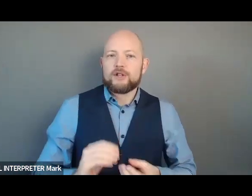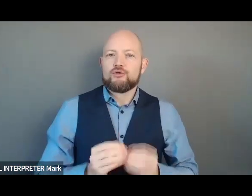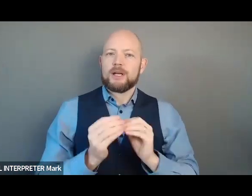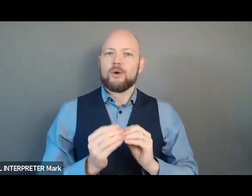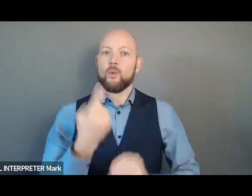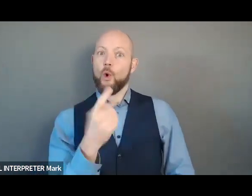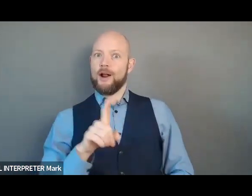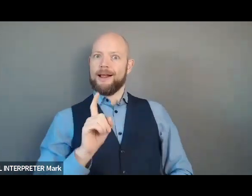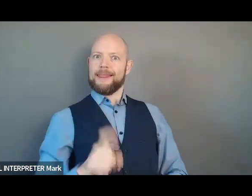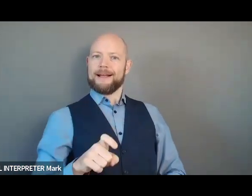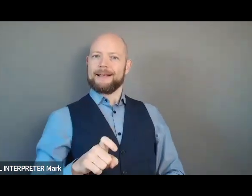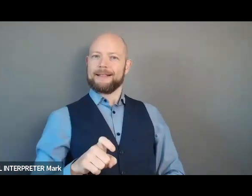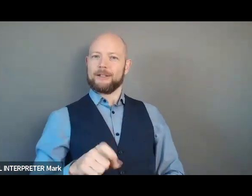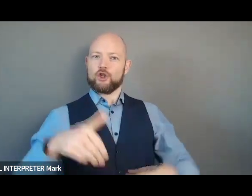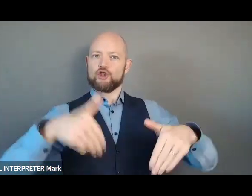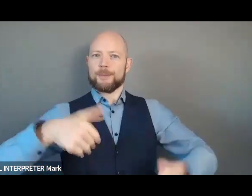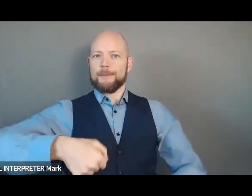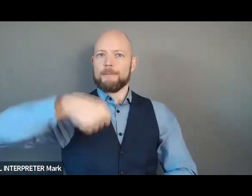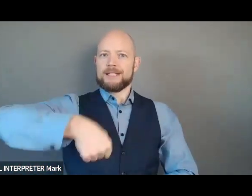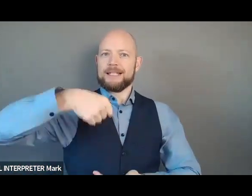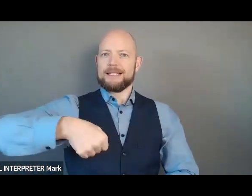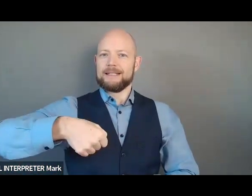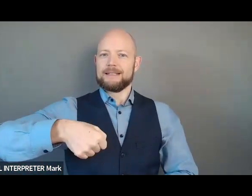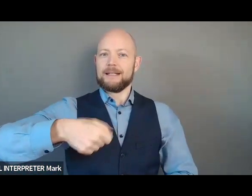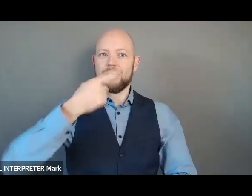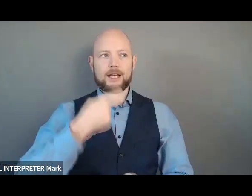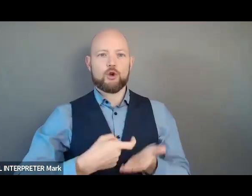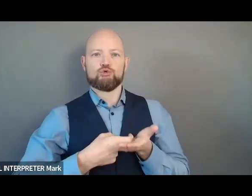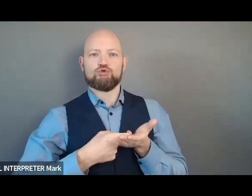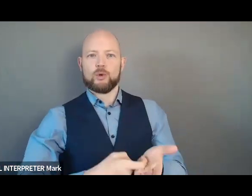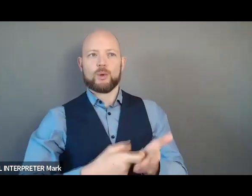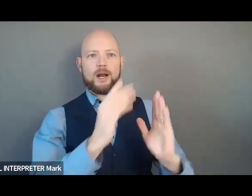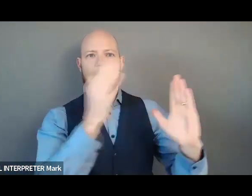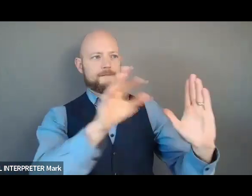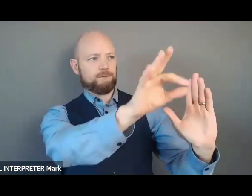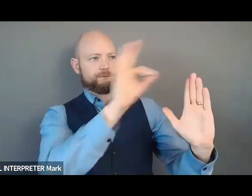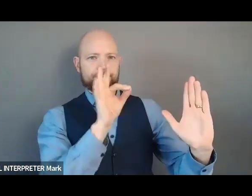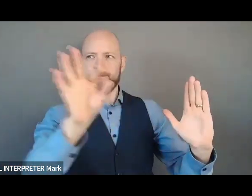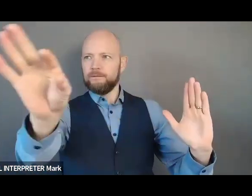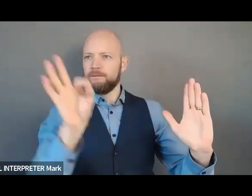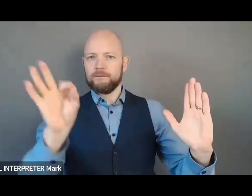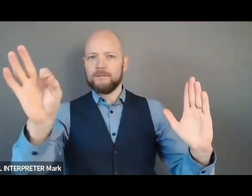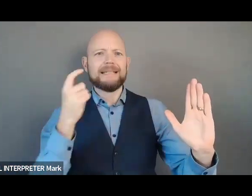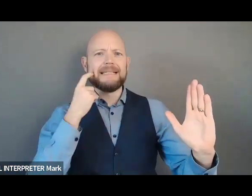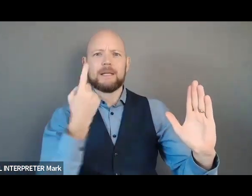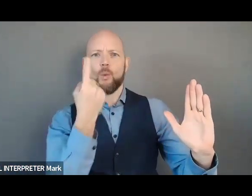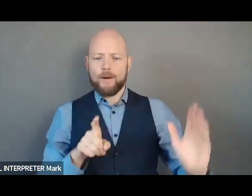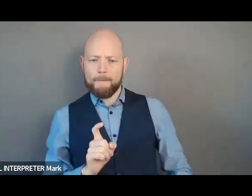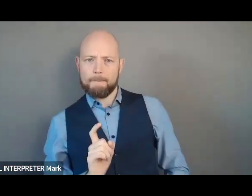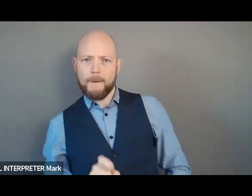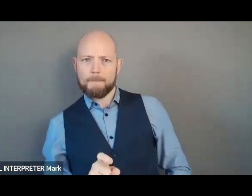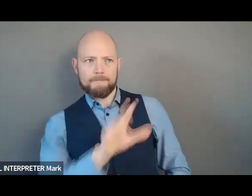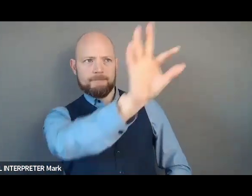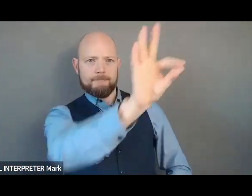basket system for requesting items from the archive that you wanted to consult. And it was said it was